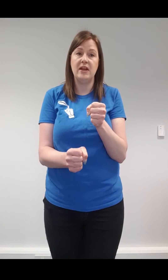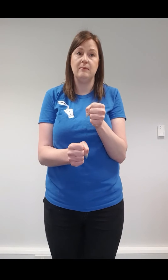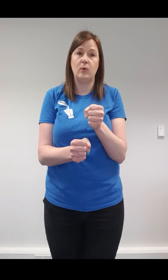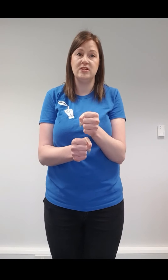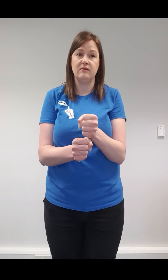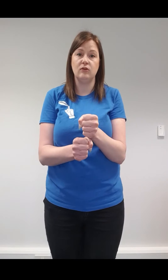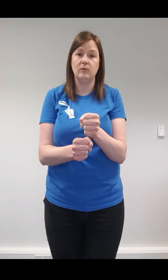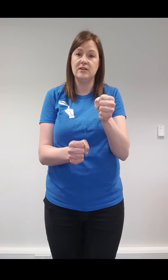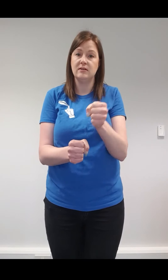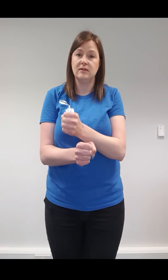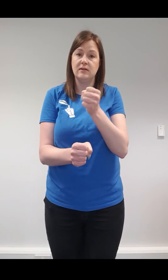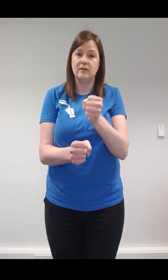in, pointing forward.